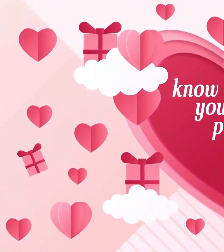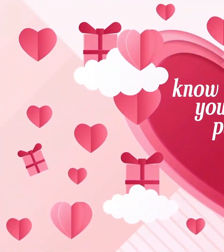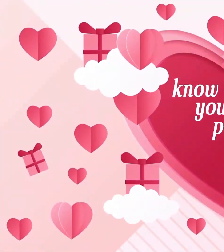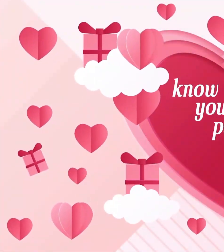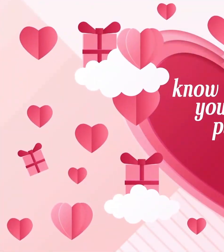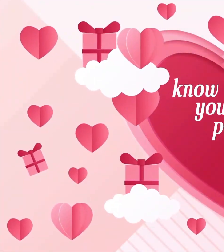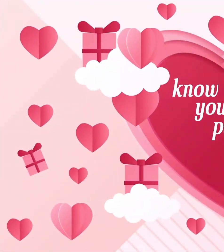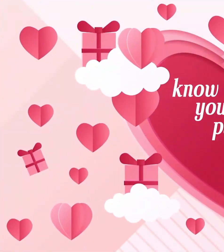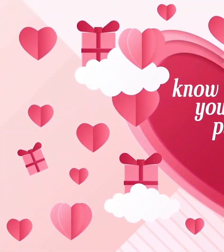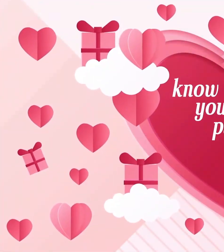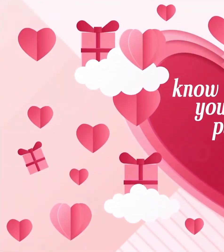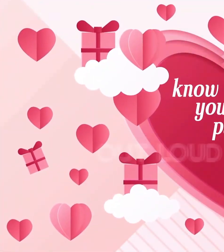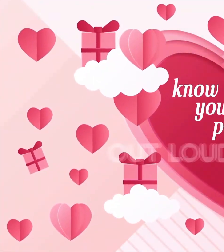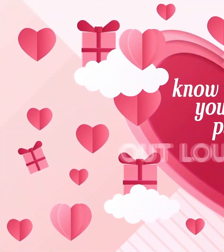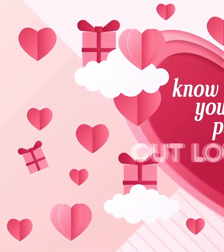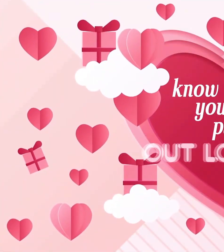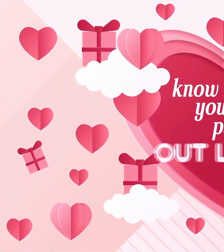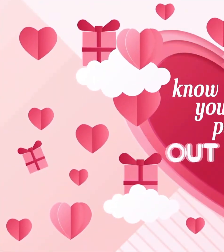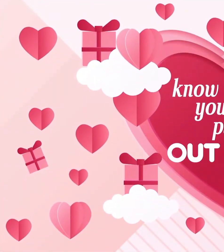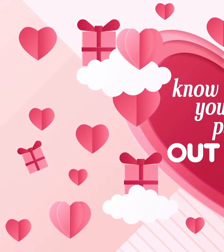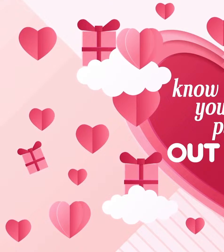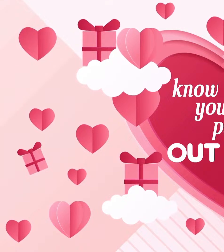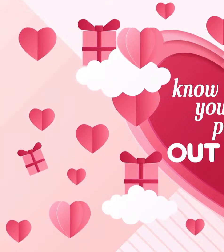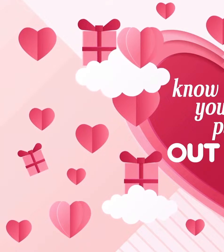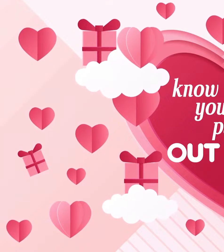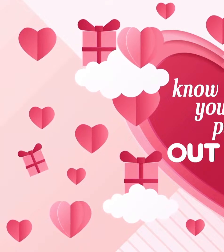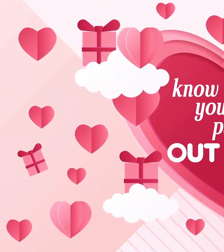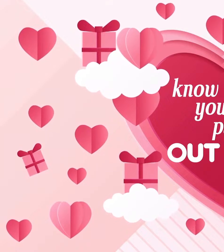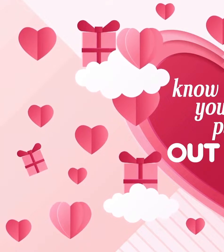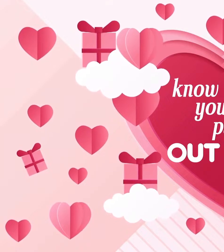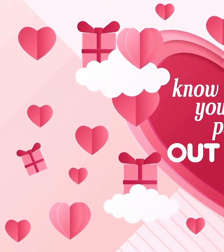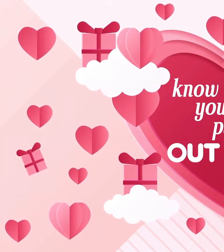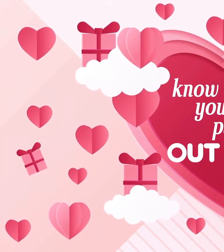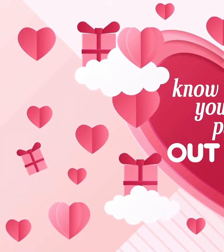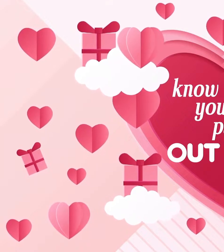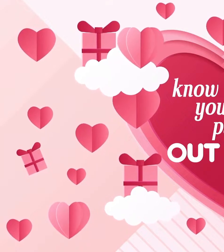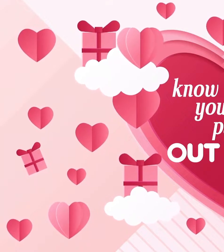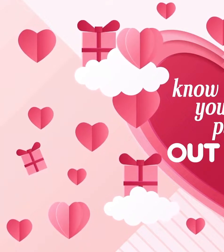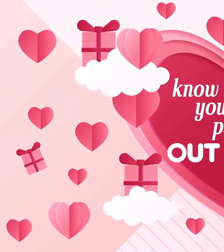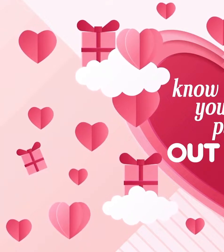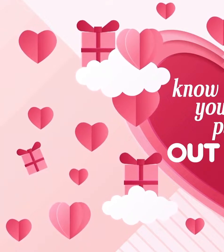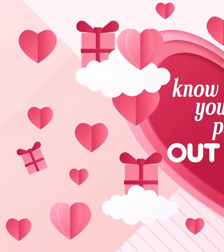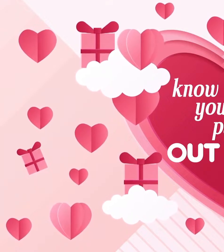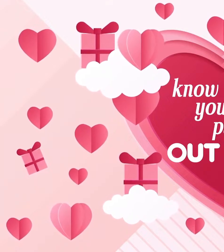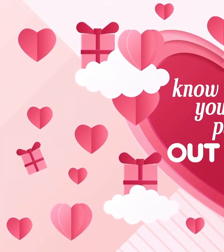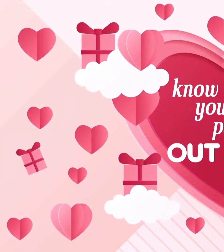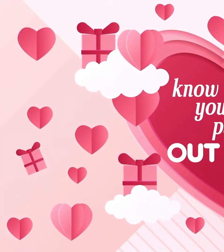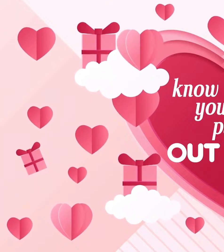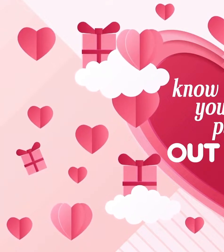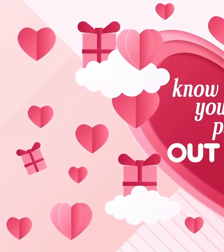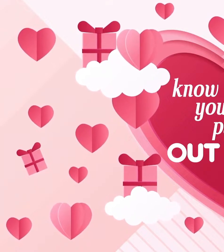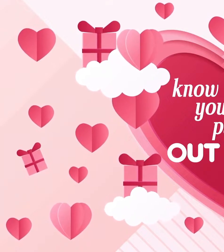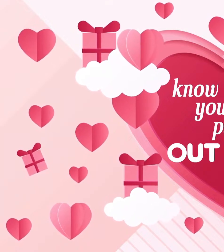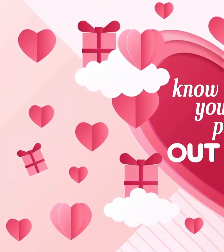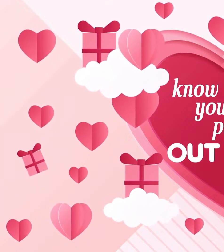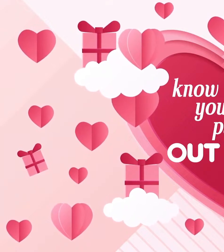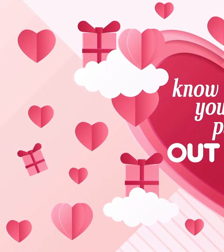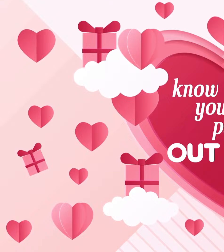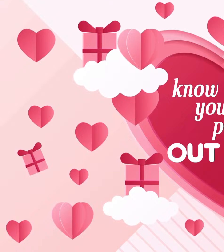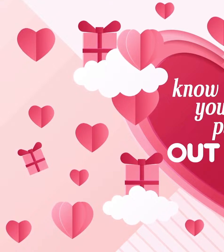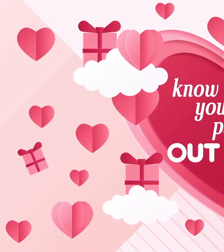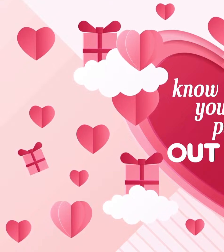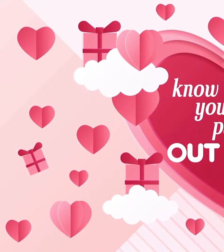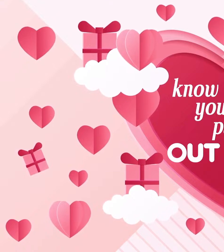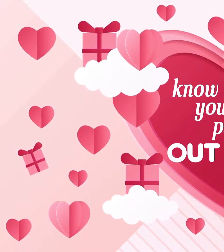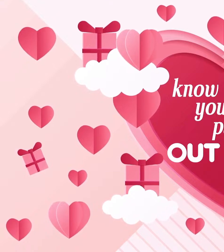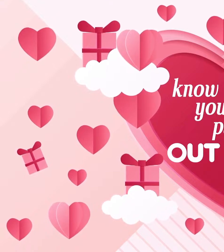Please, please, please. All right, here we go. Oh, it's like Valentine's edition. I'm going to give that to you. All